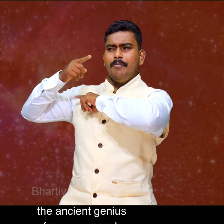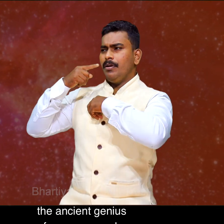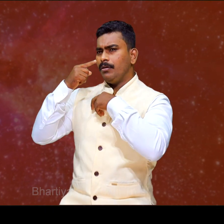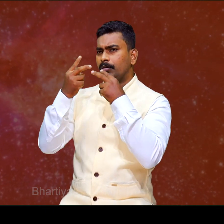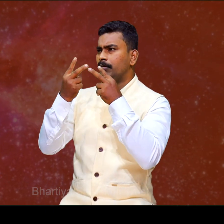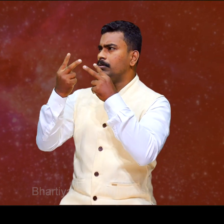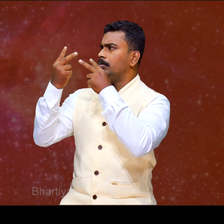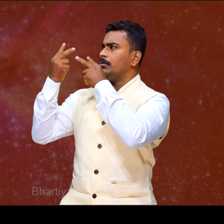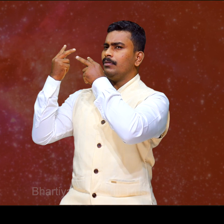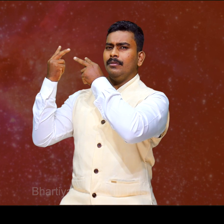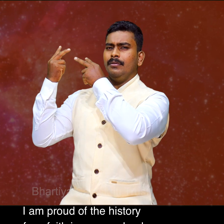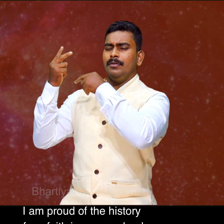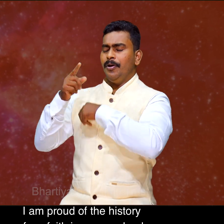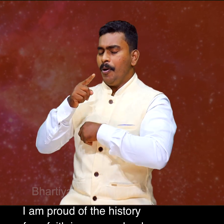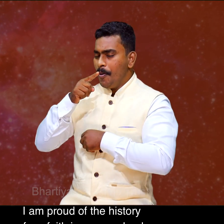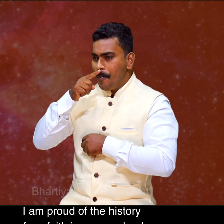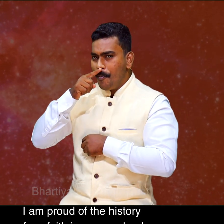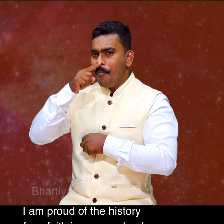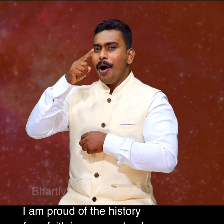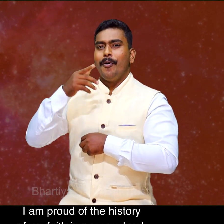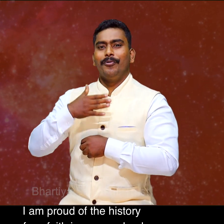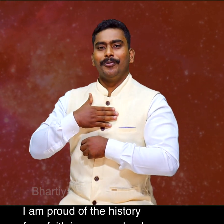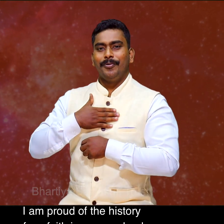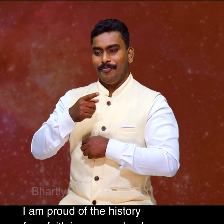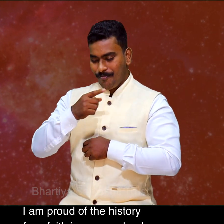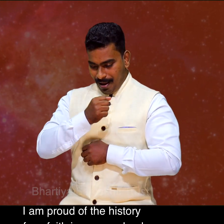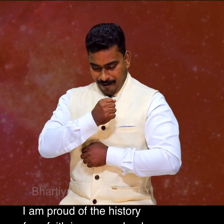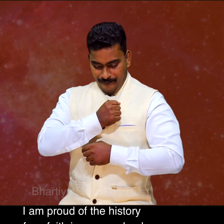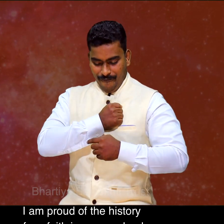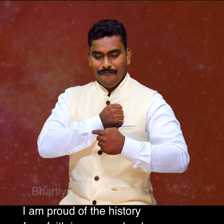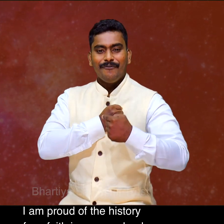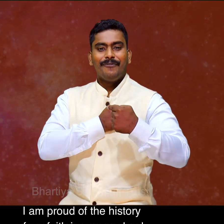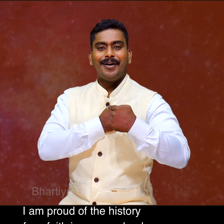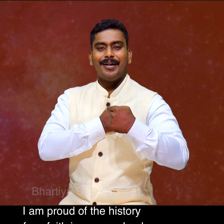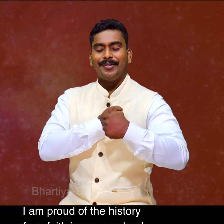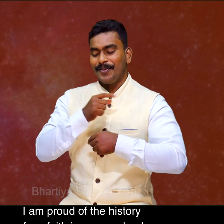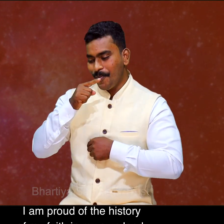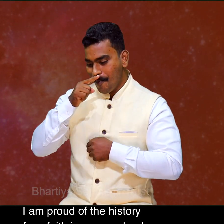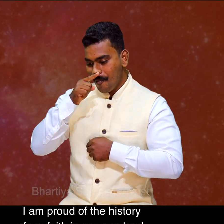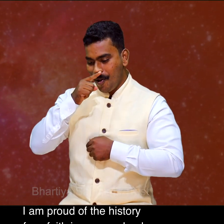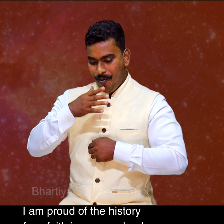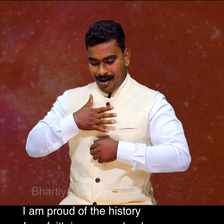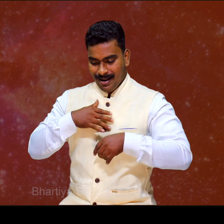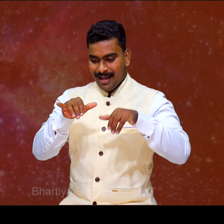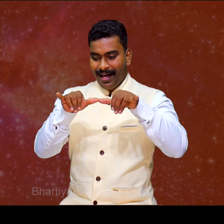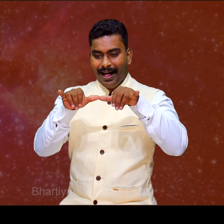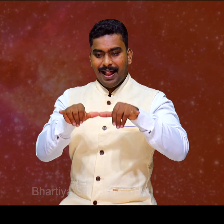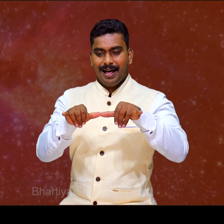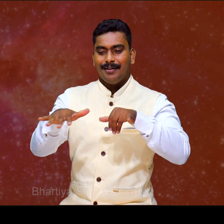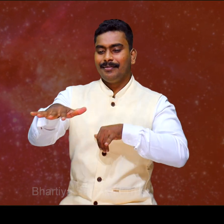people. I am proud of the history of my faith in my own land.